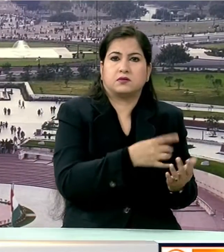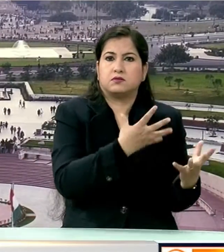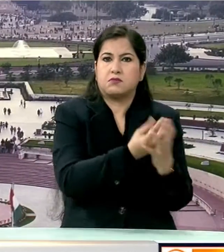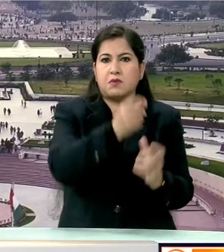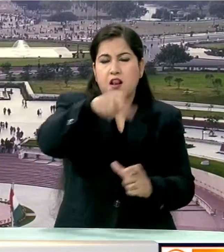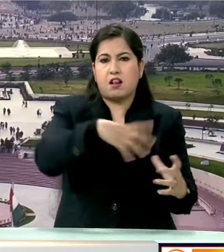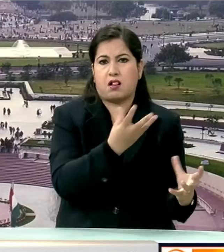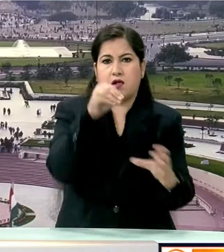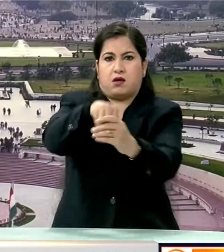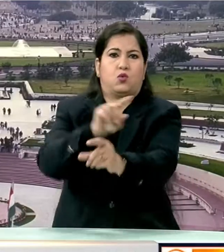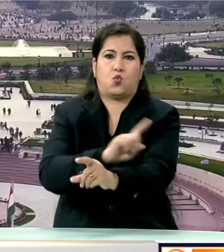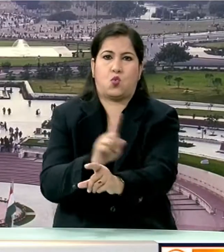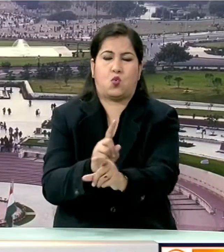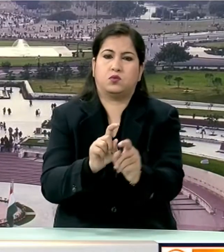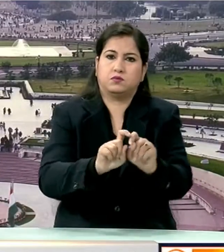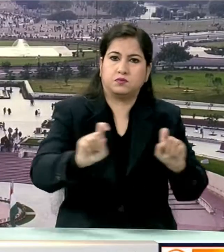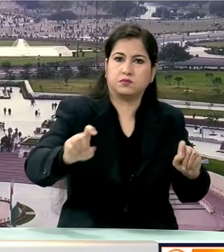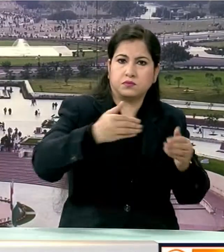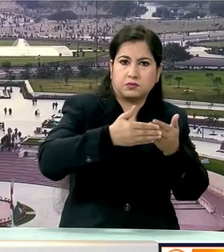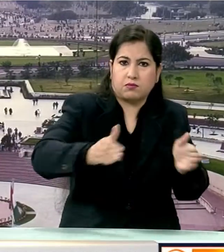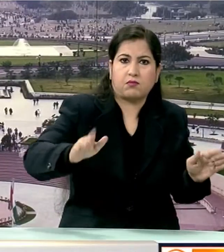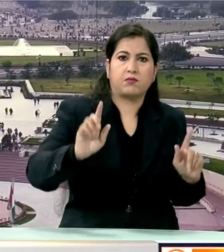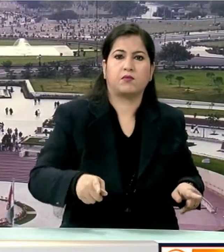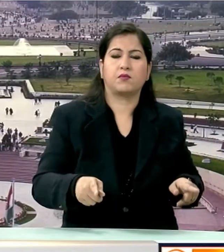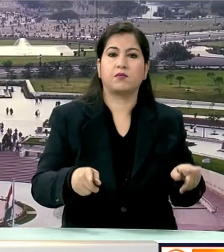normal. Public transport will continue to run as